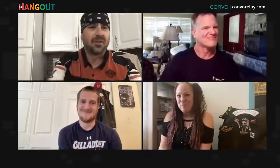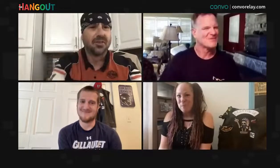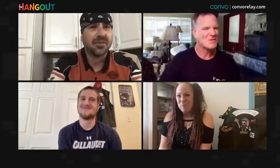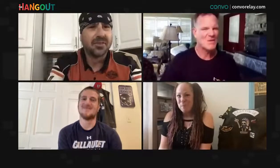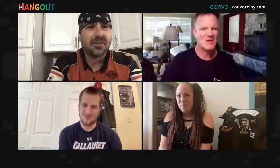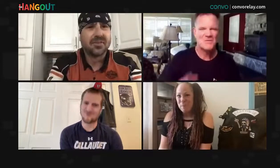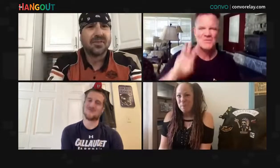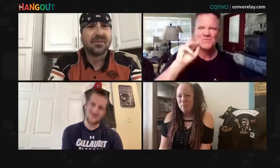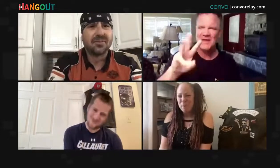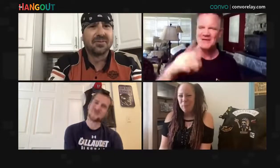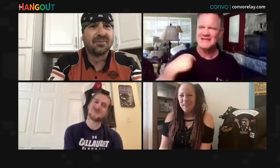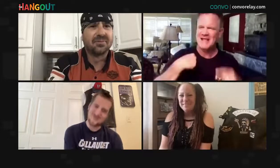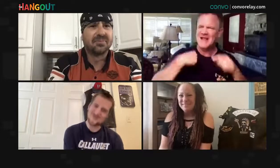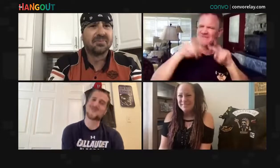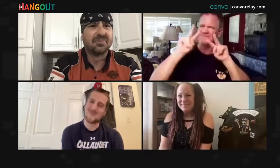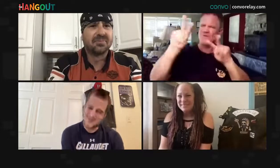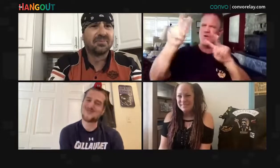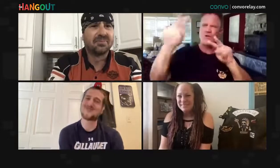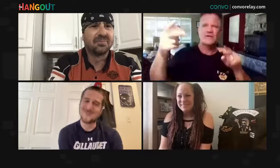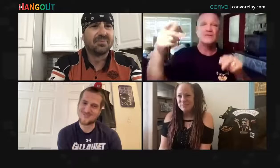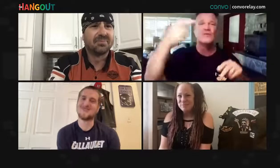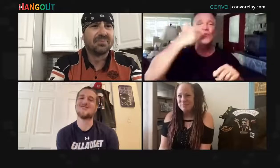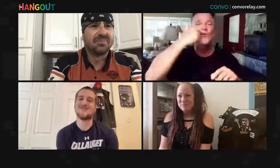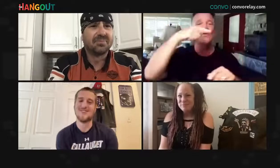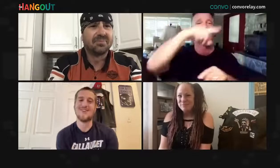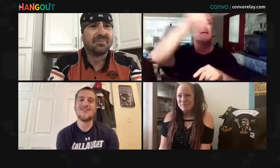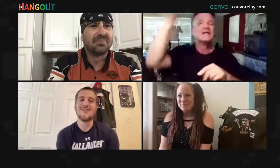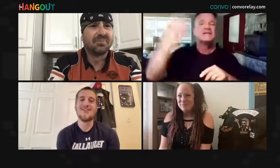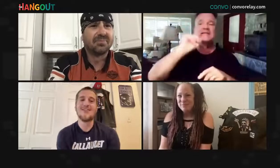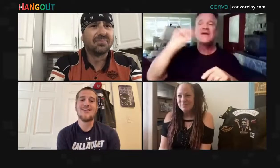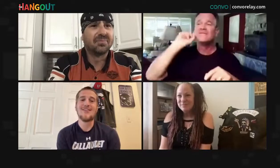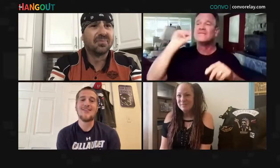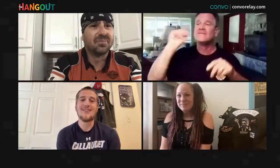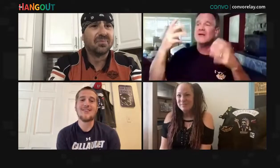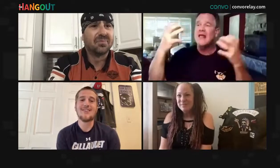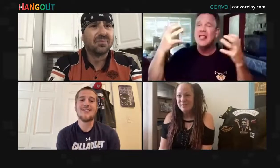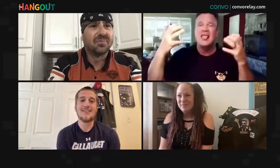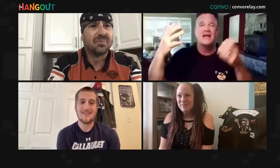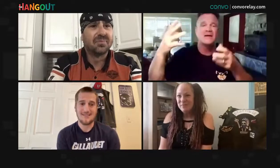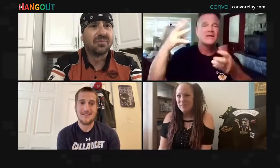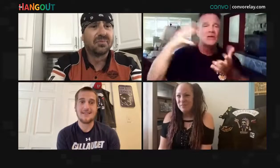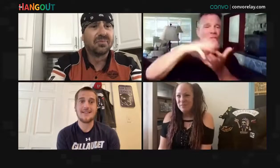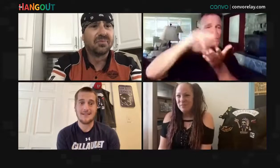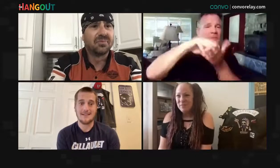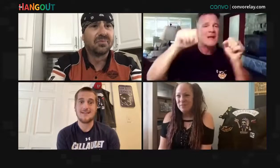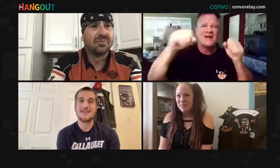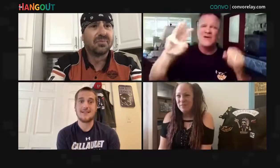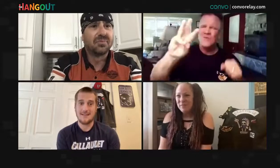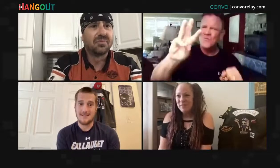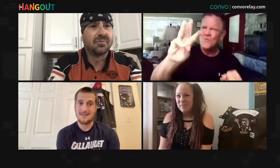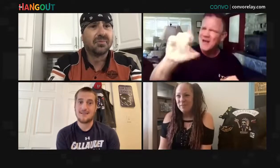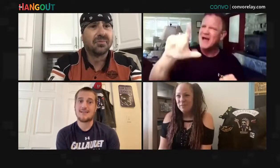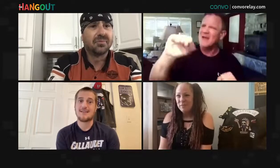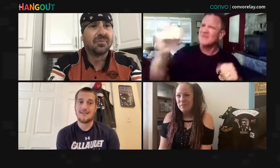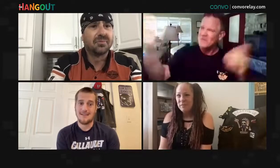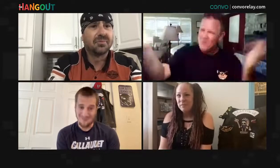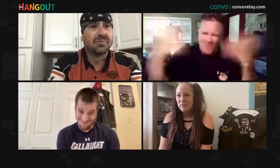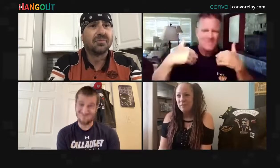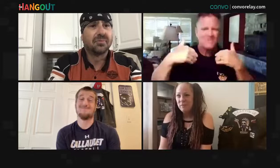Davidson, my Road King, which is a little bit better. Wow. This is Sean. I just want to say anybody who